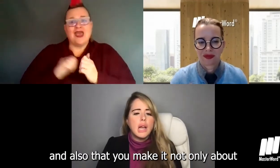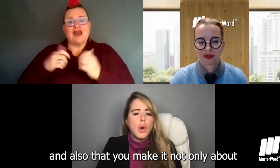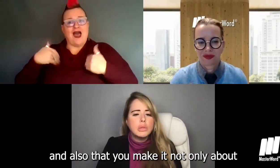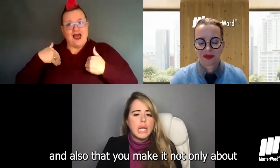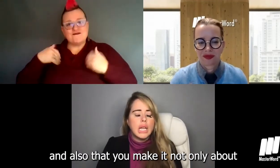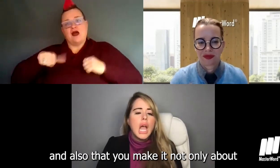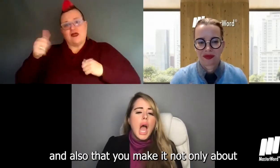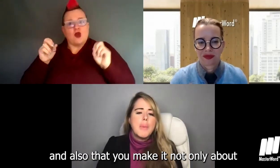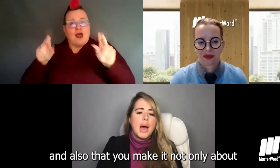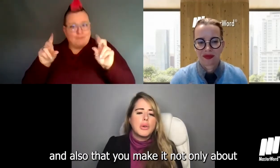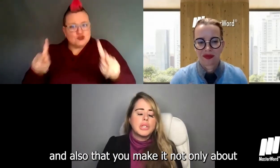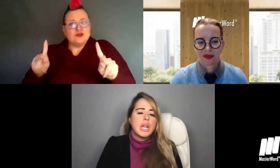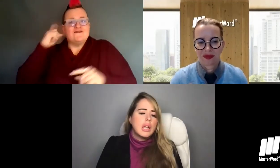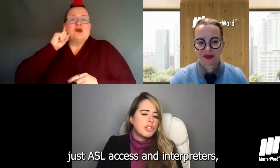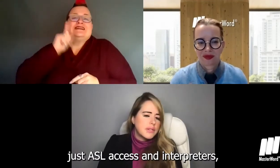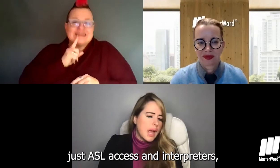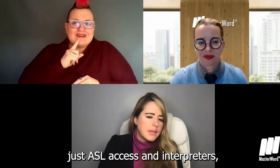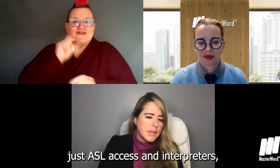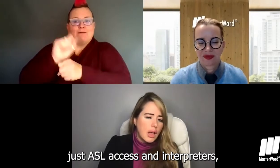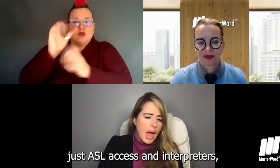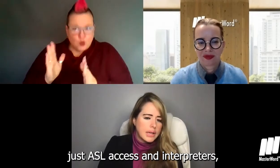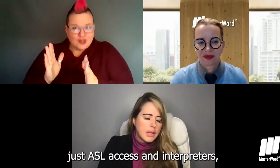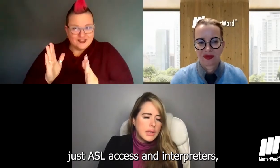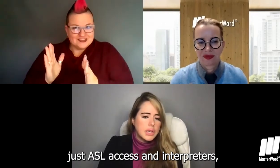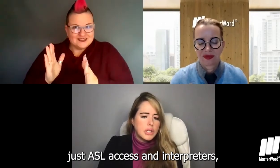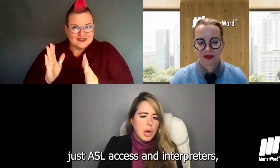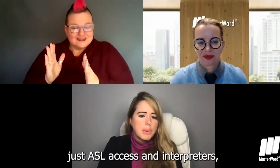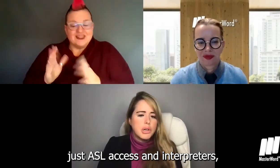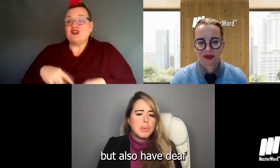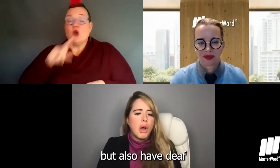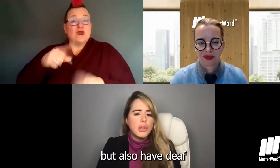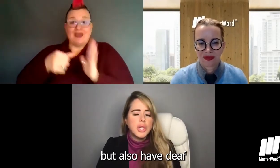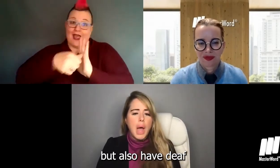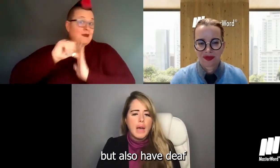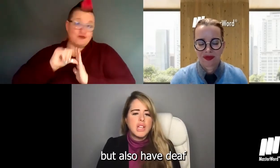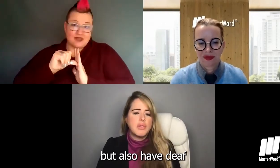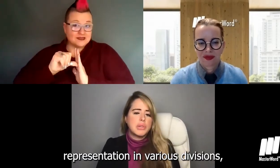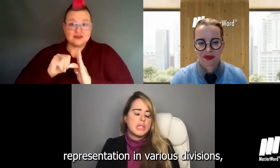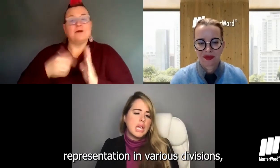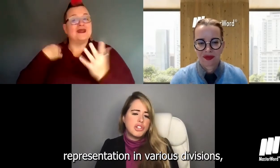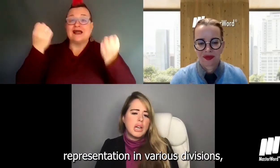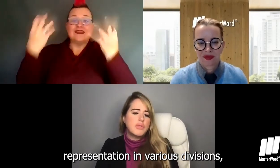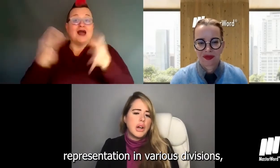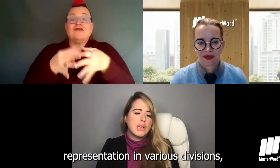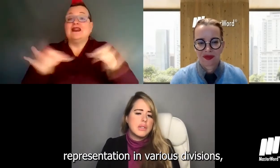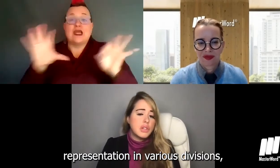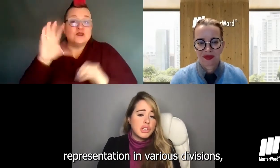not only about just ASL access and interpreters, but also have deaf representation in various divisions,